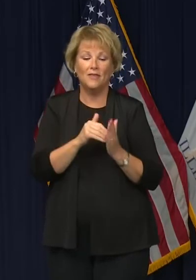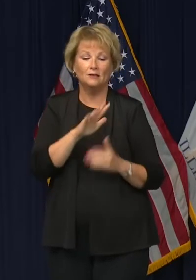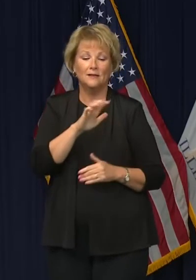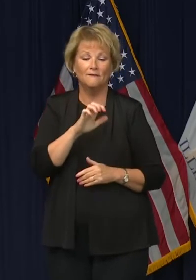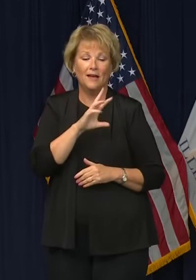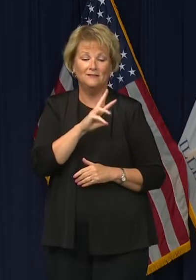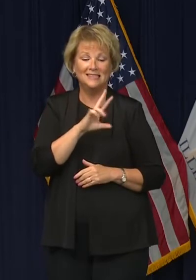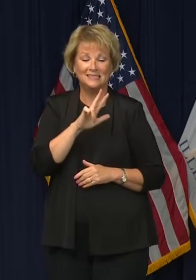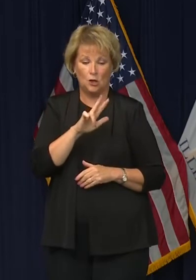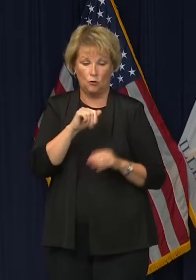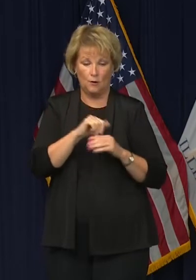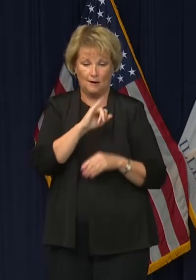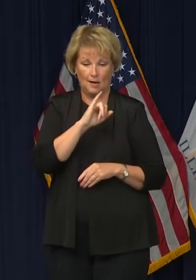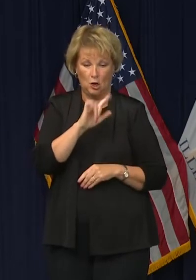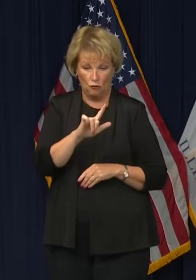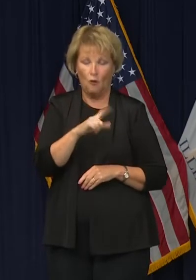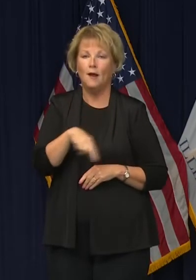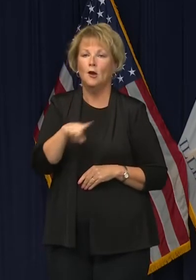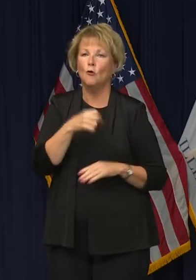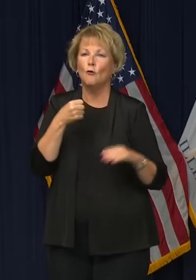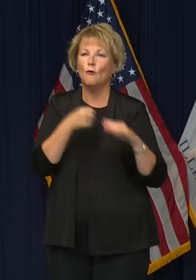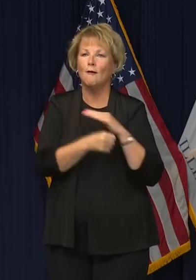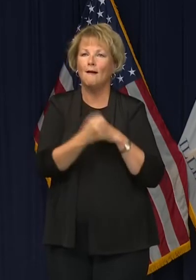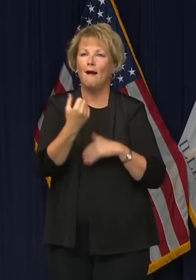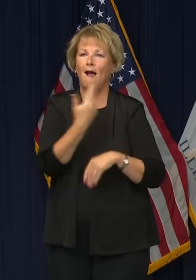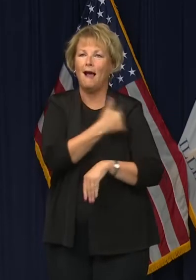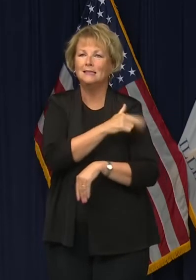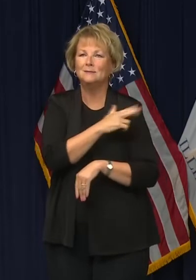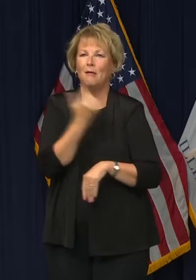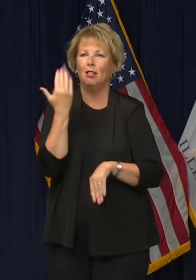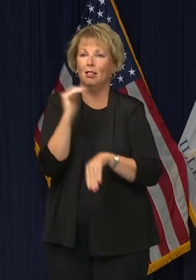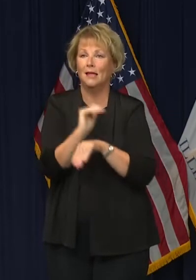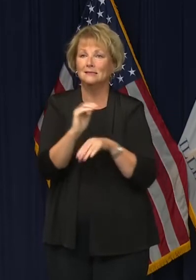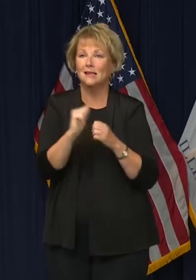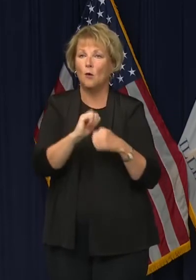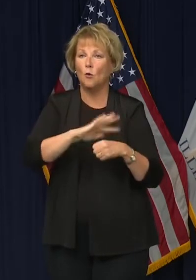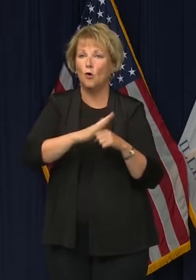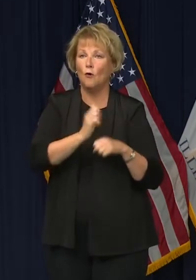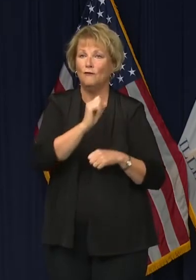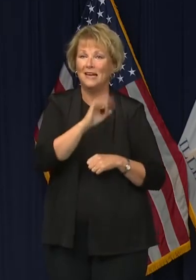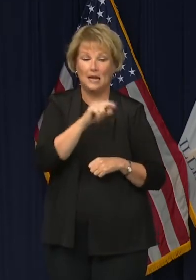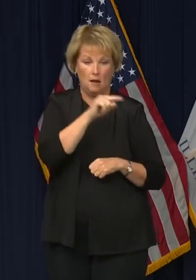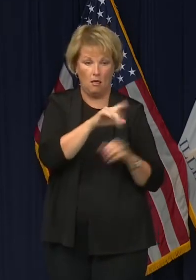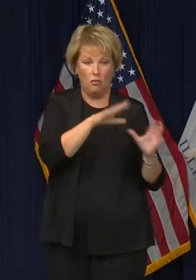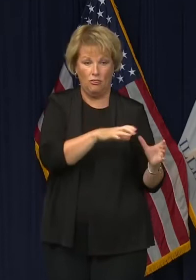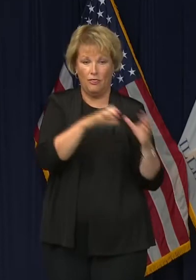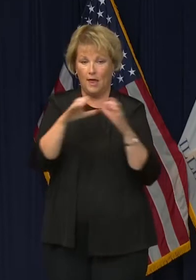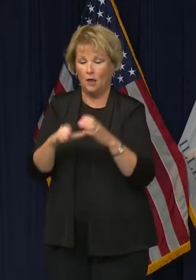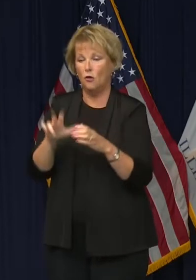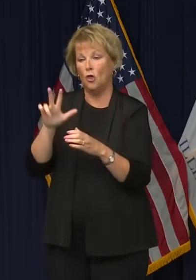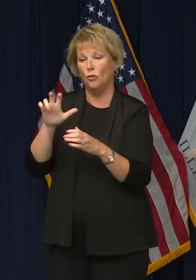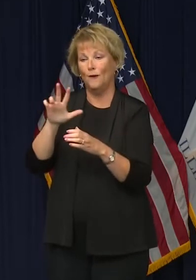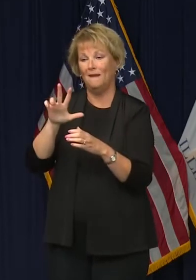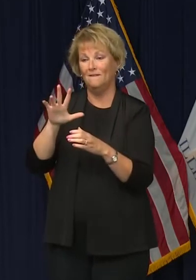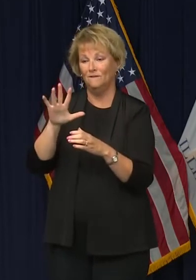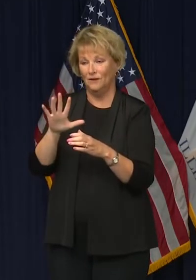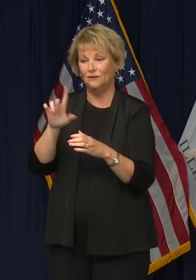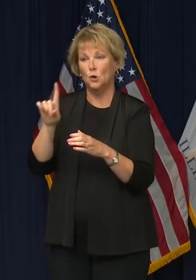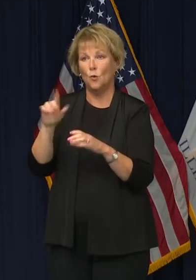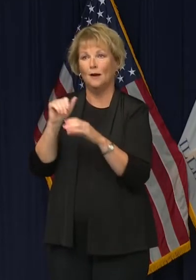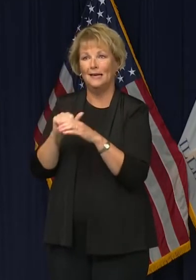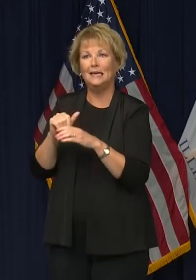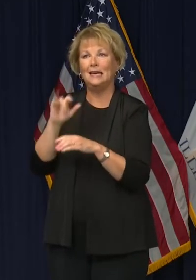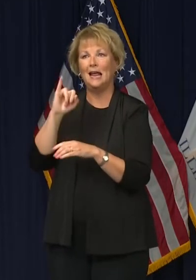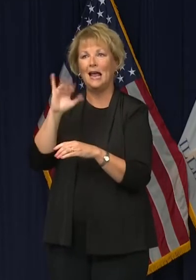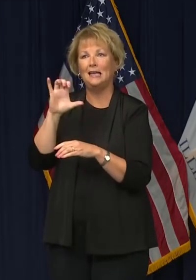1,563 people in Illinois were reported to be in the hospital overnight with COVID-19, and of those, 351 patients were in the ICU,